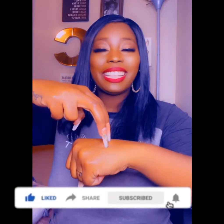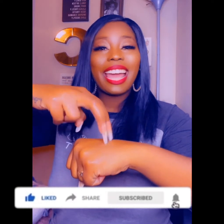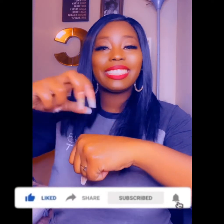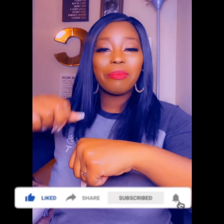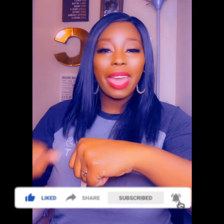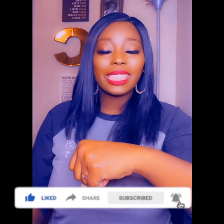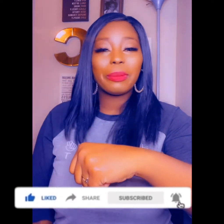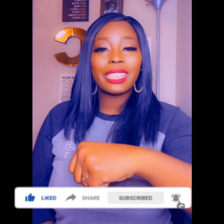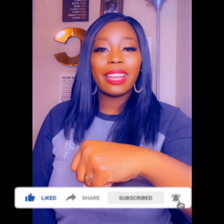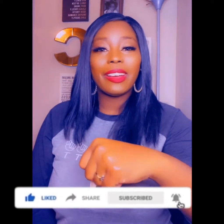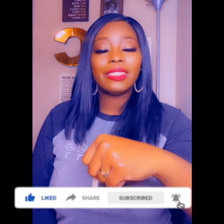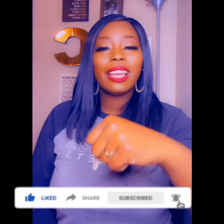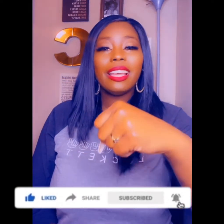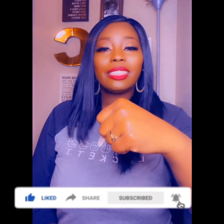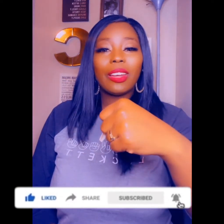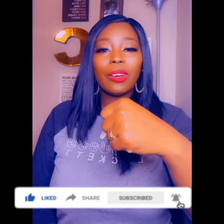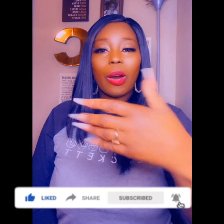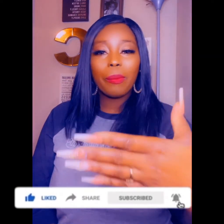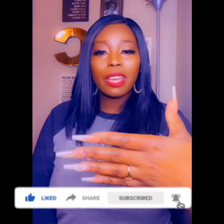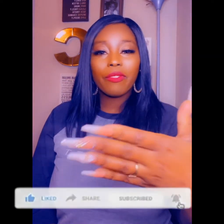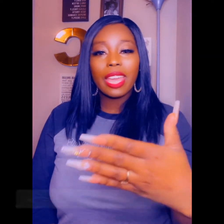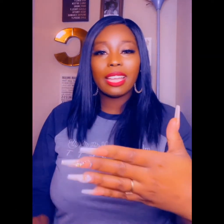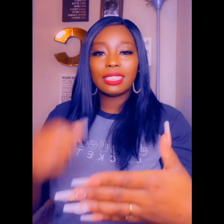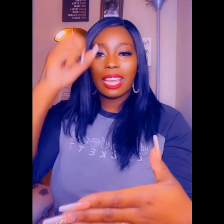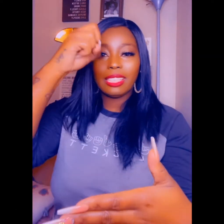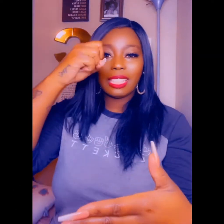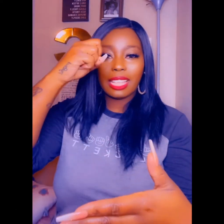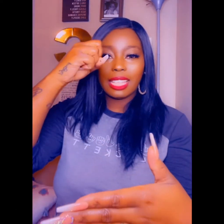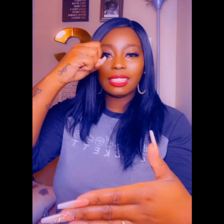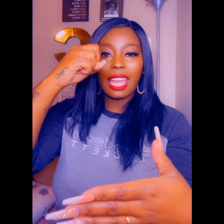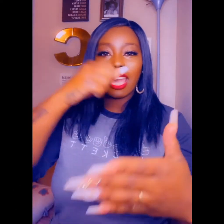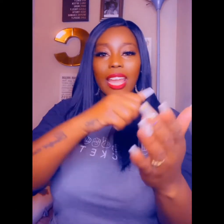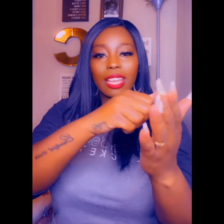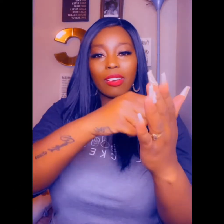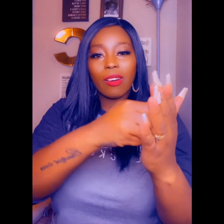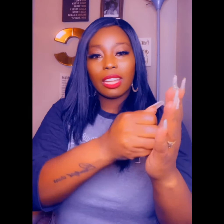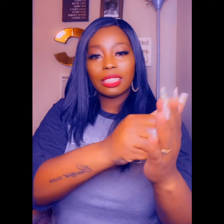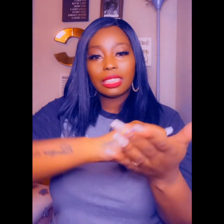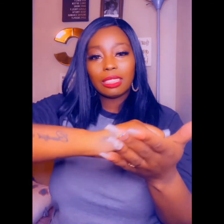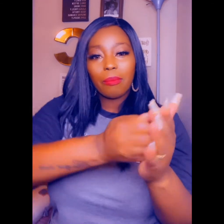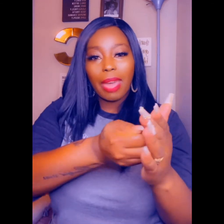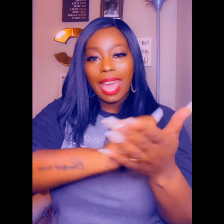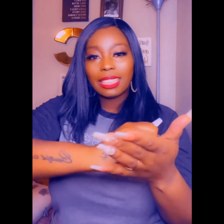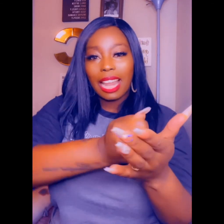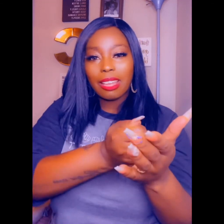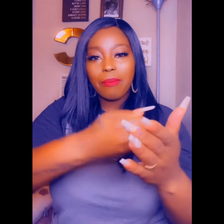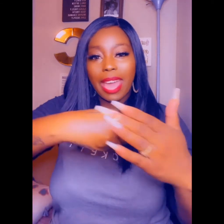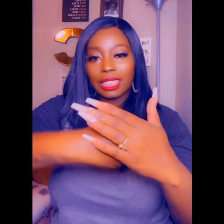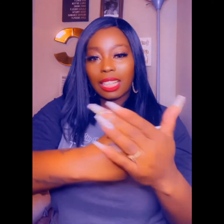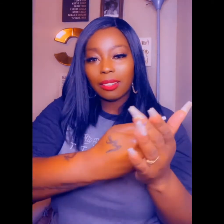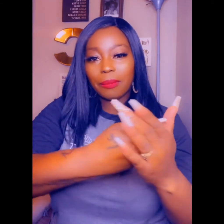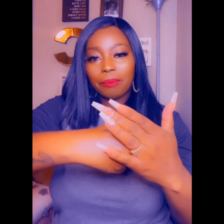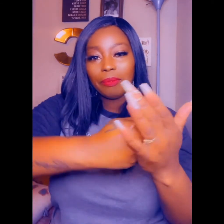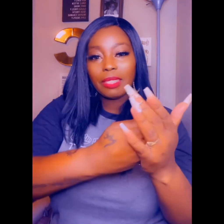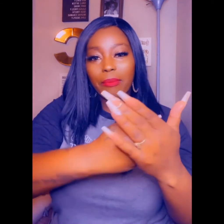guys mashed potatoes. So open your fist and you take this hand and you're going to mash like you're mashing.